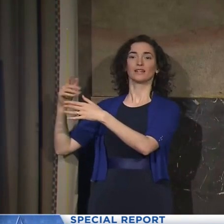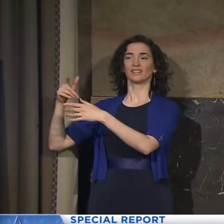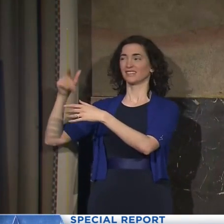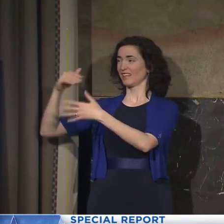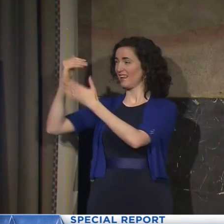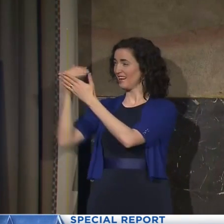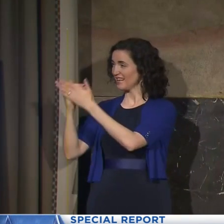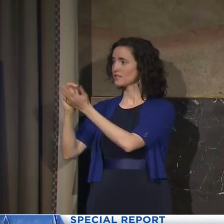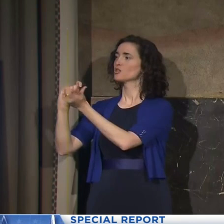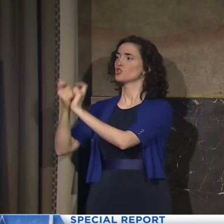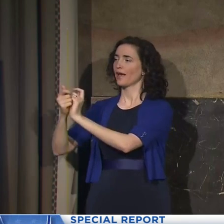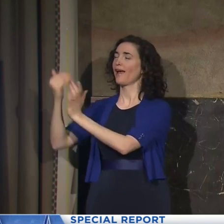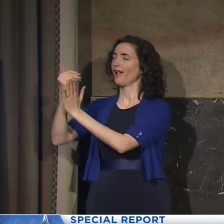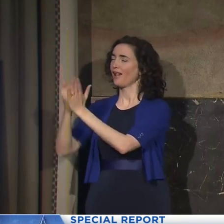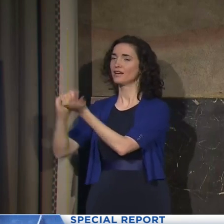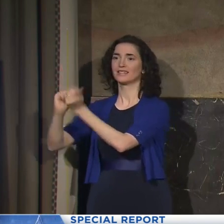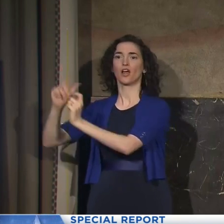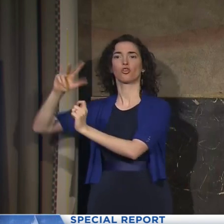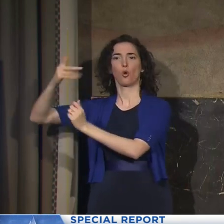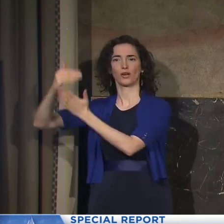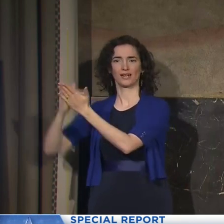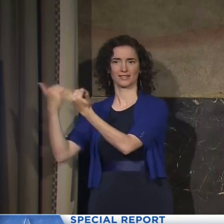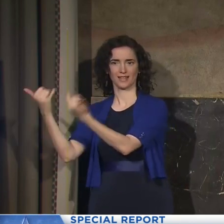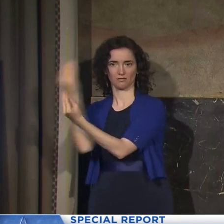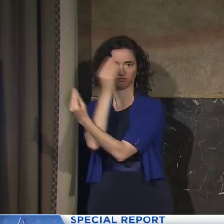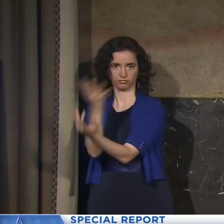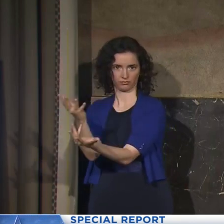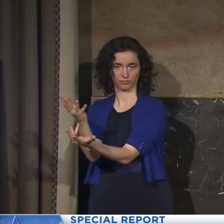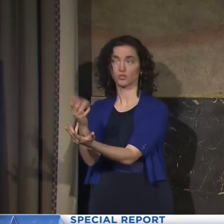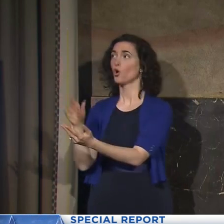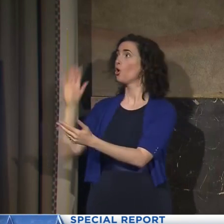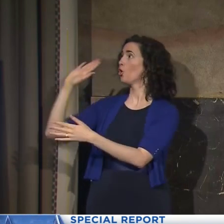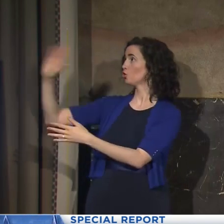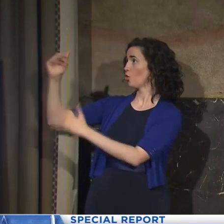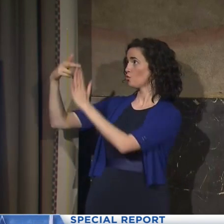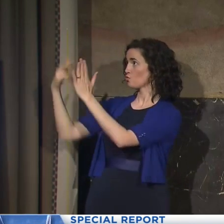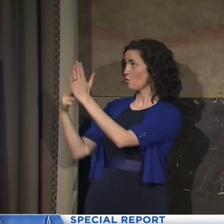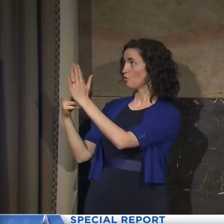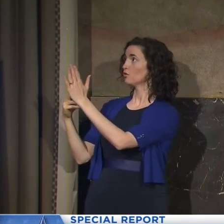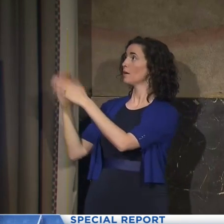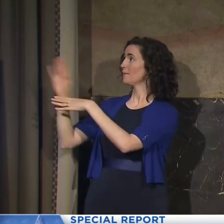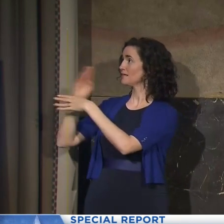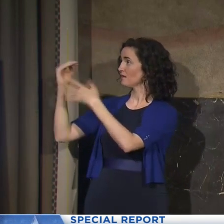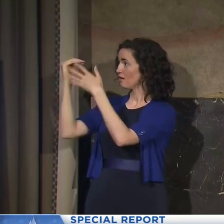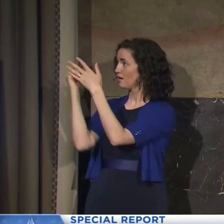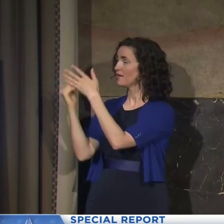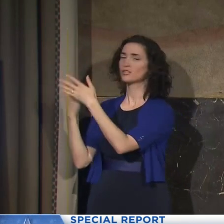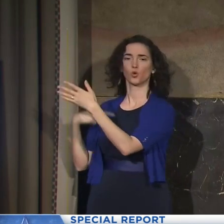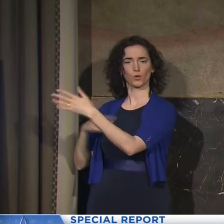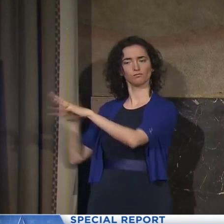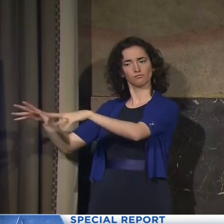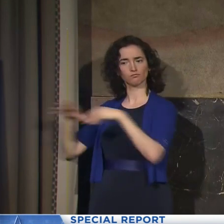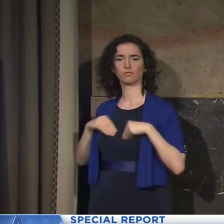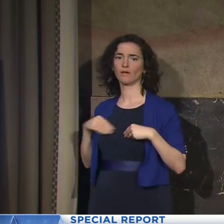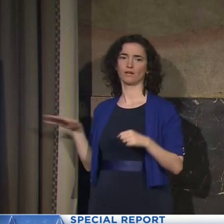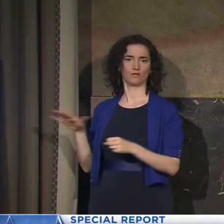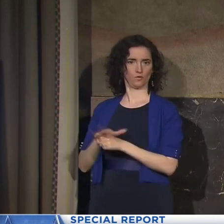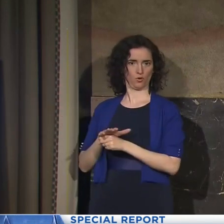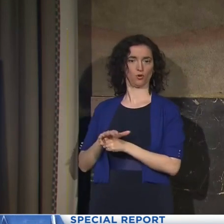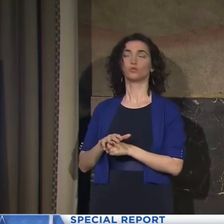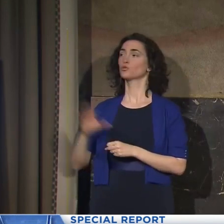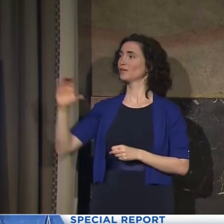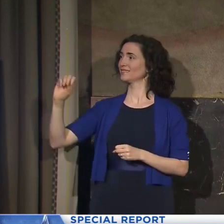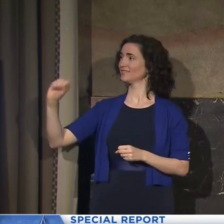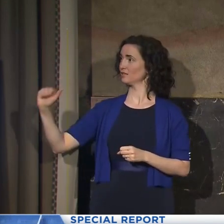full scope of those businesses that constitute essential infrastructure by